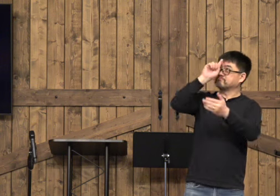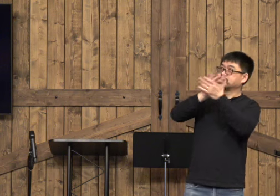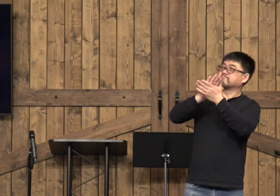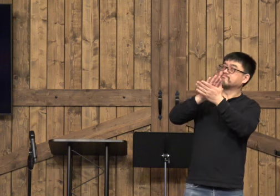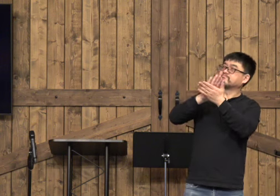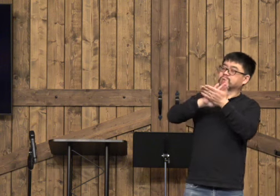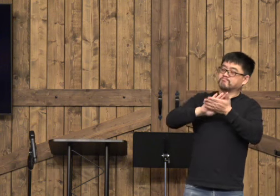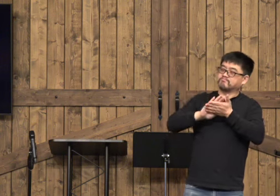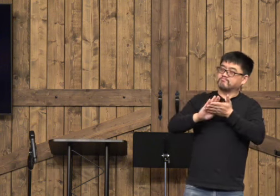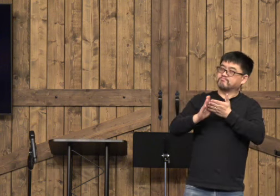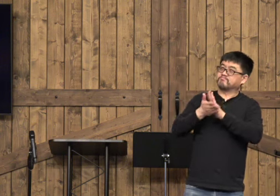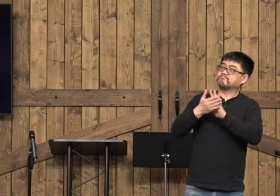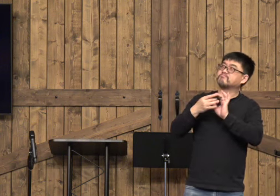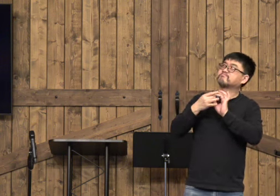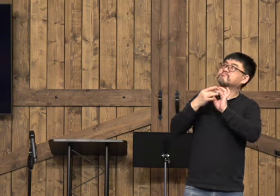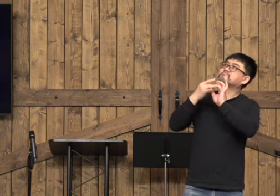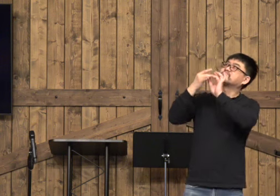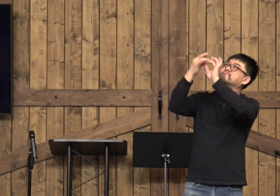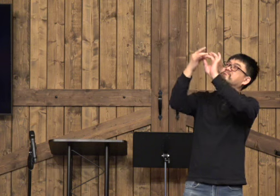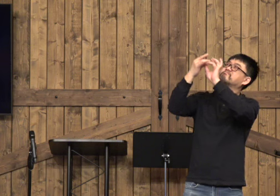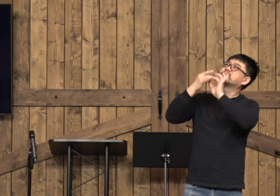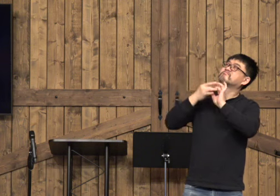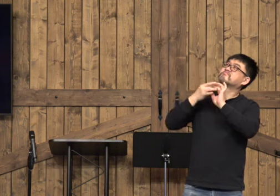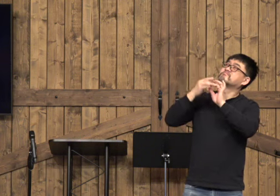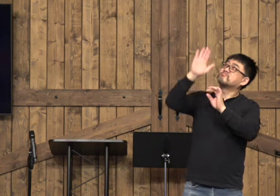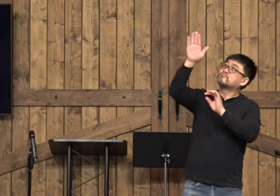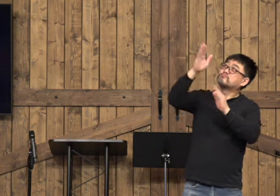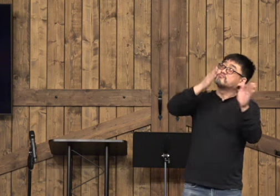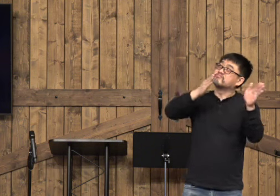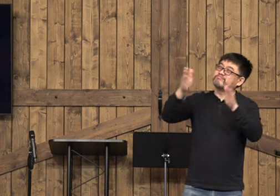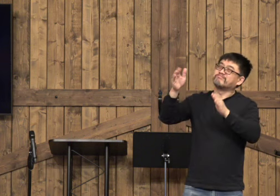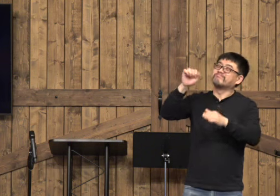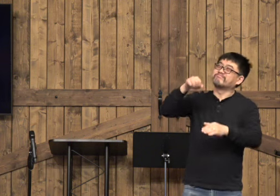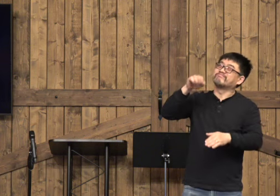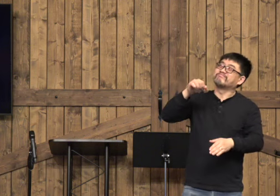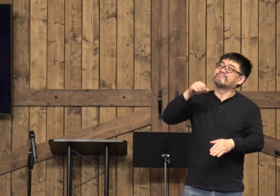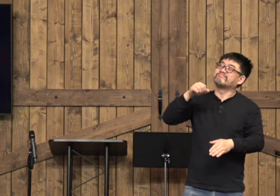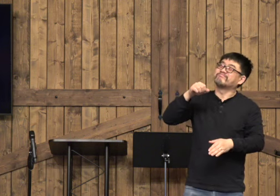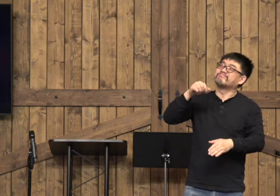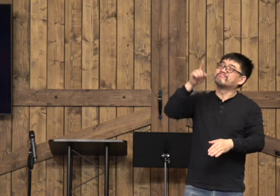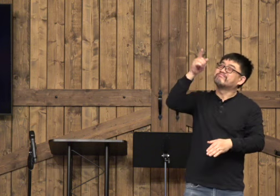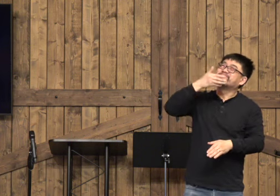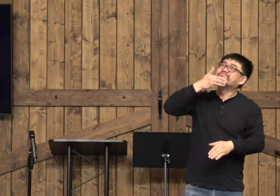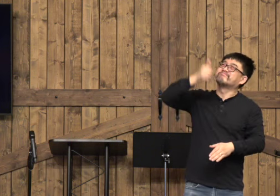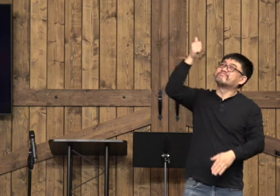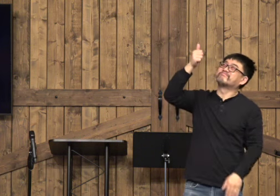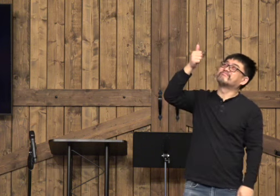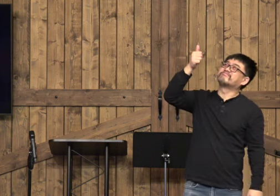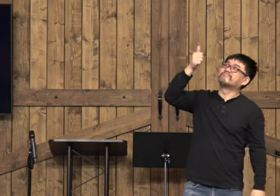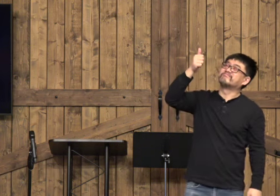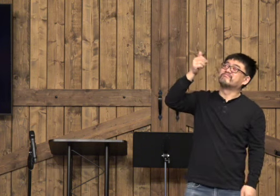and I'll to be ready and we believe in Him that He will reduce our sins